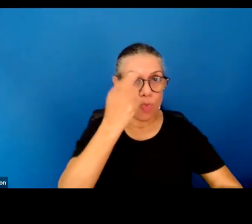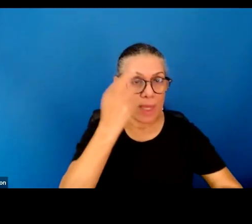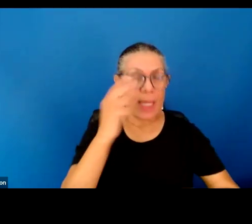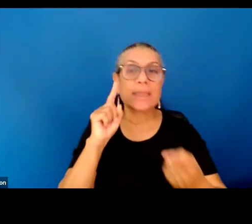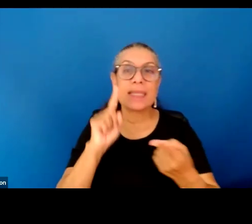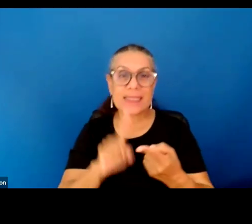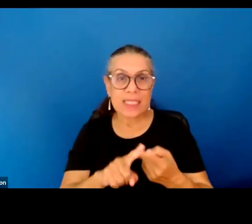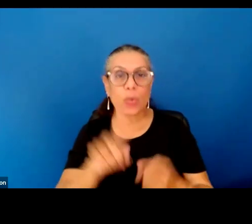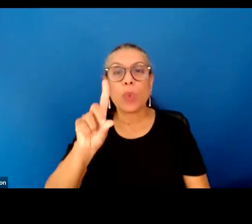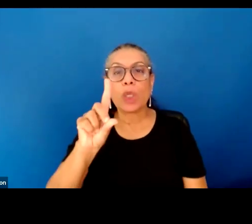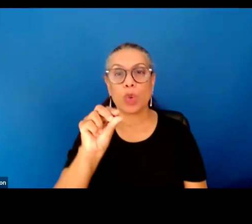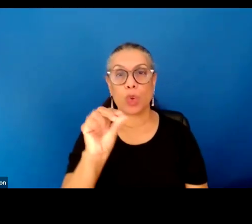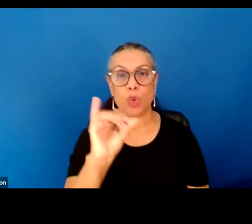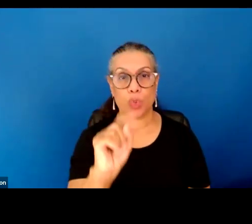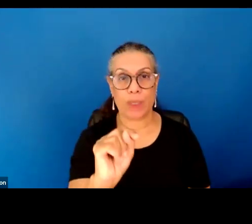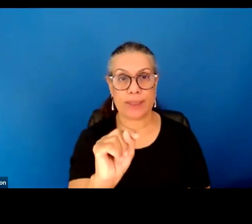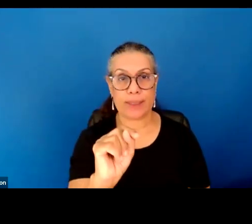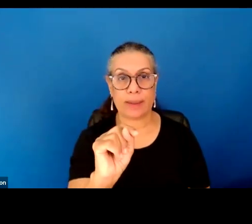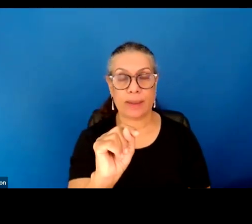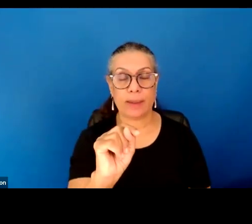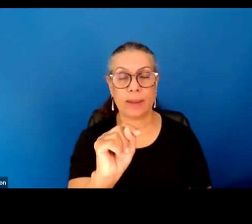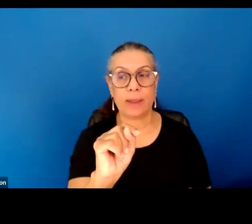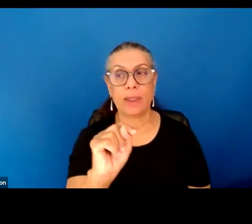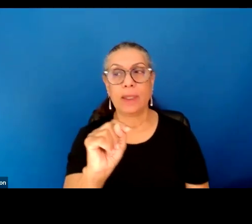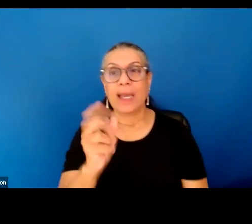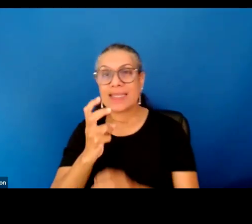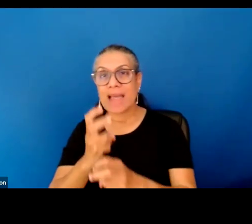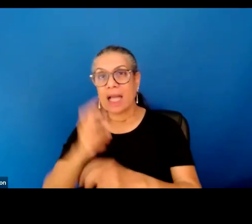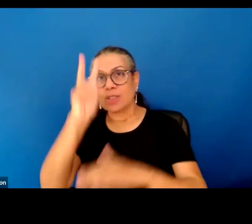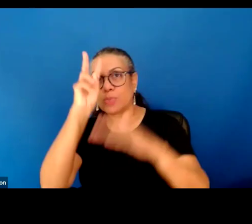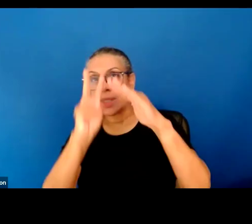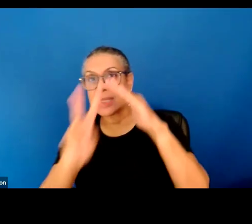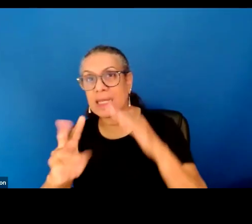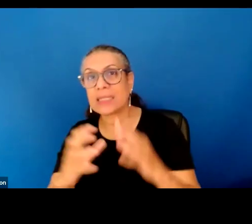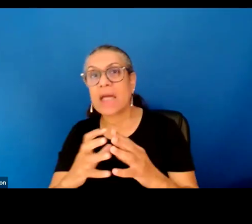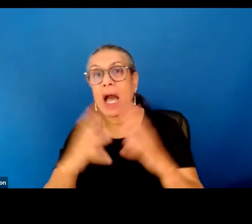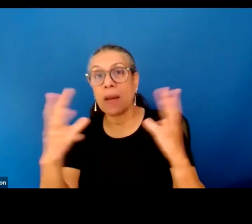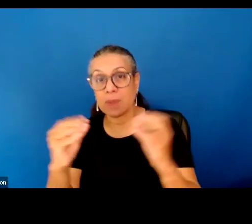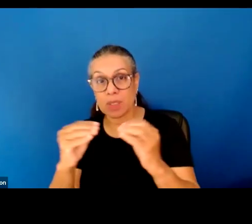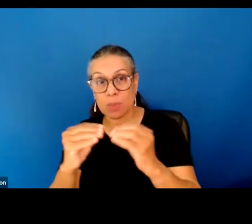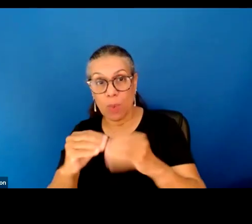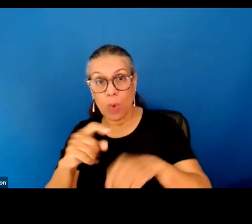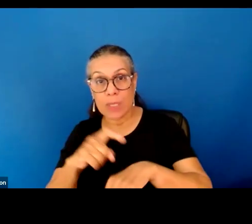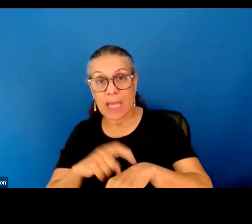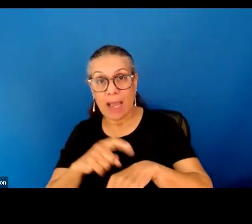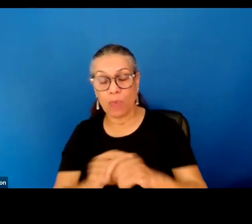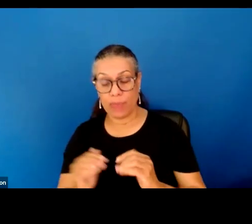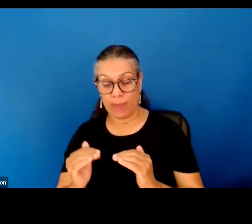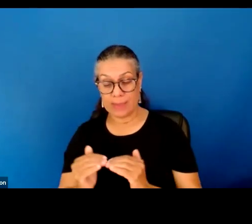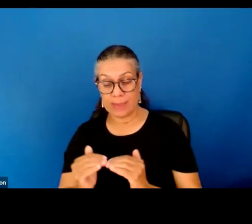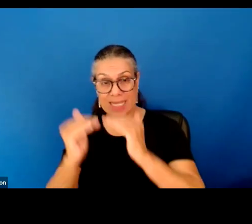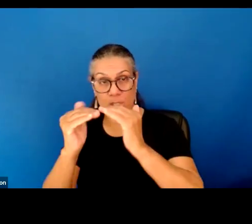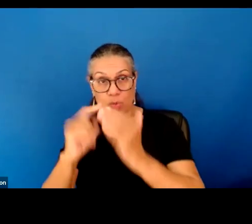them. And so it's hard to estimate how much longer the sizing tiers by applicants would